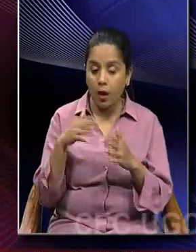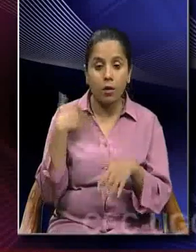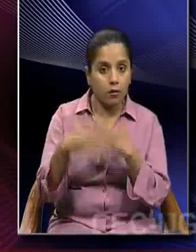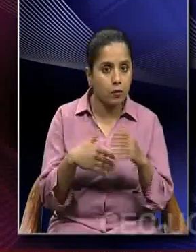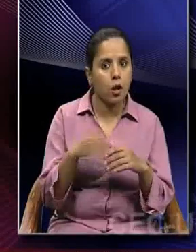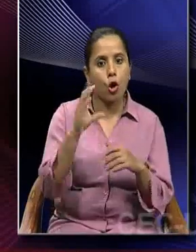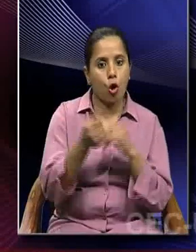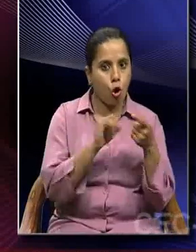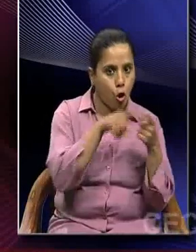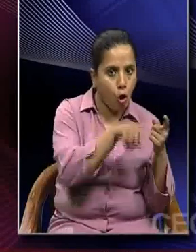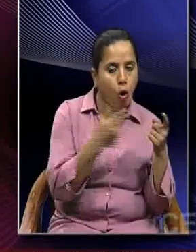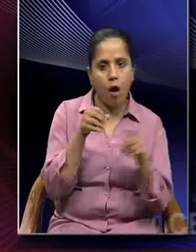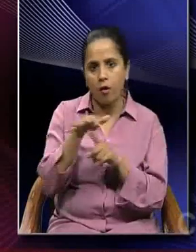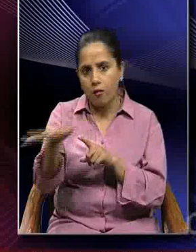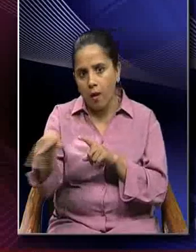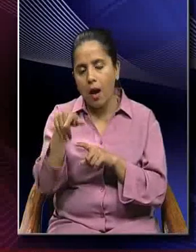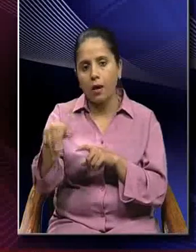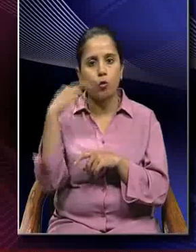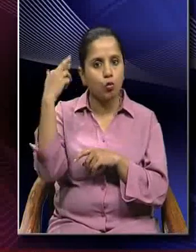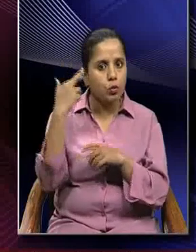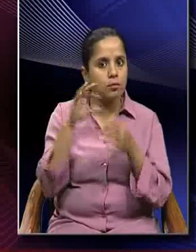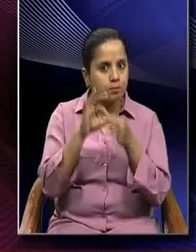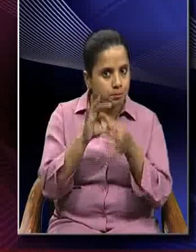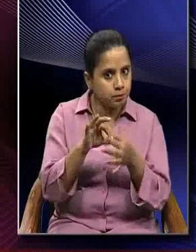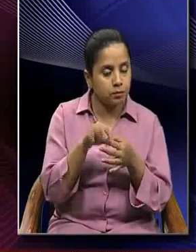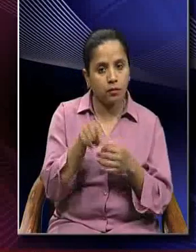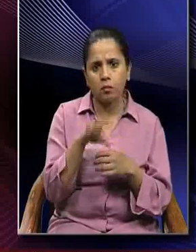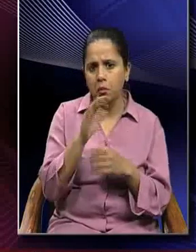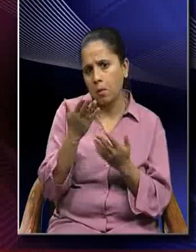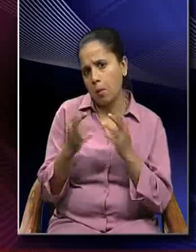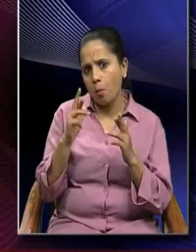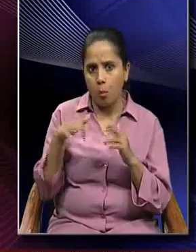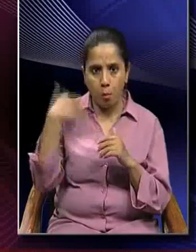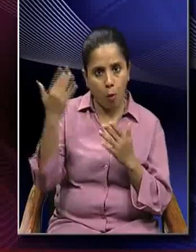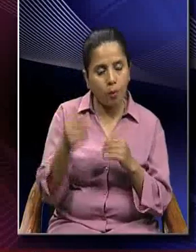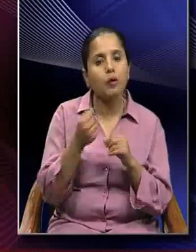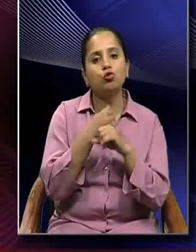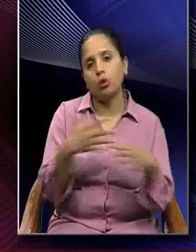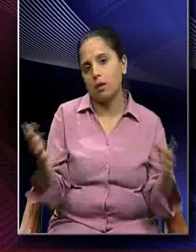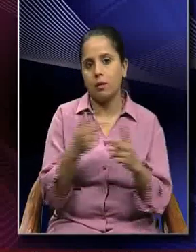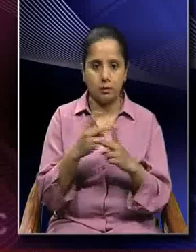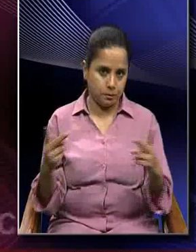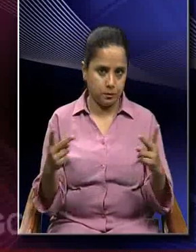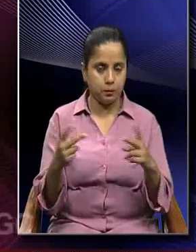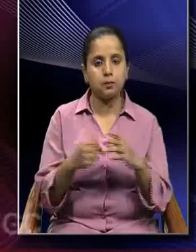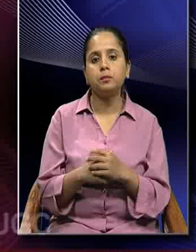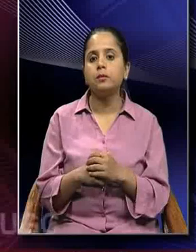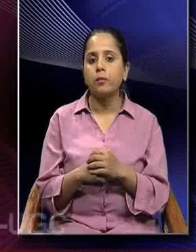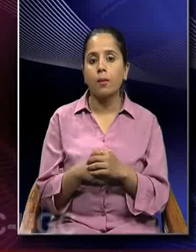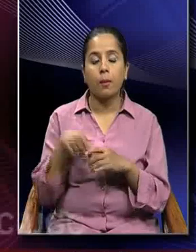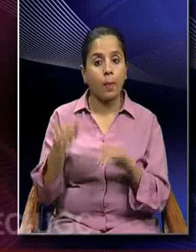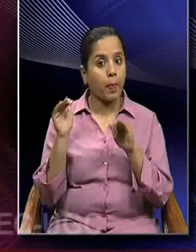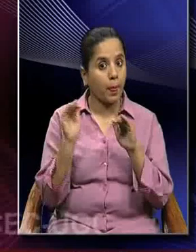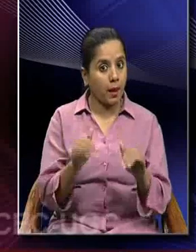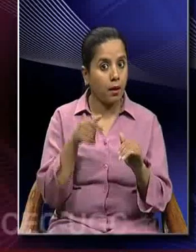and effect relationship to make probabilistic predictions and generalizations. To support